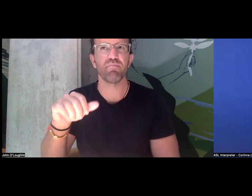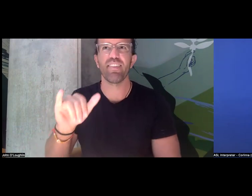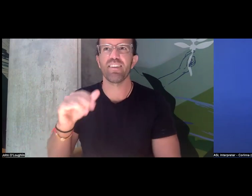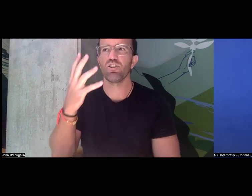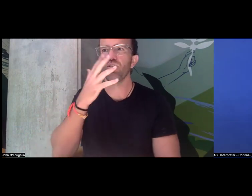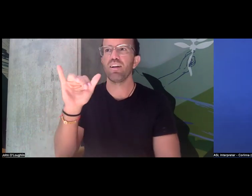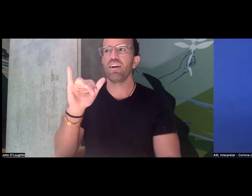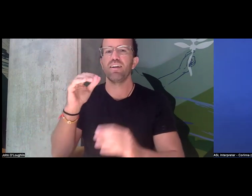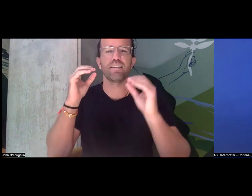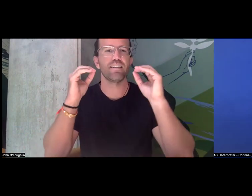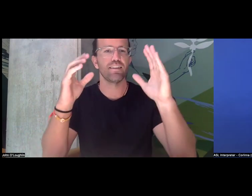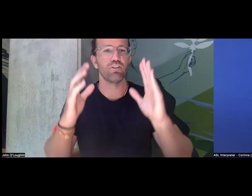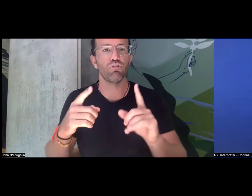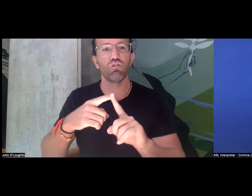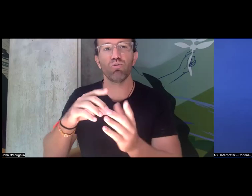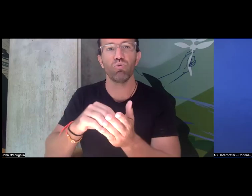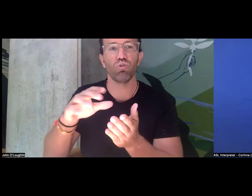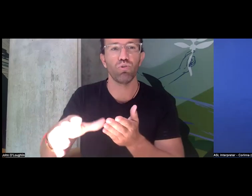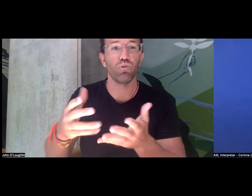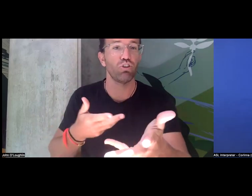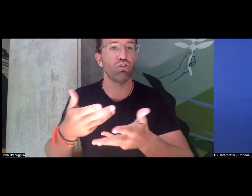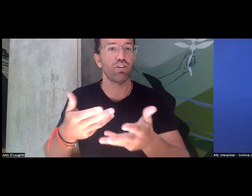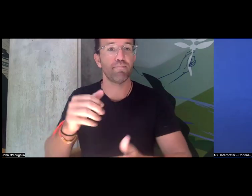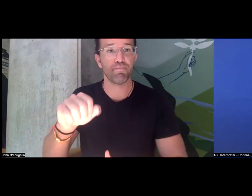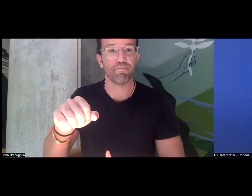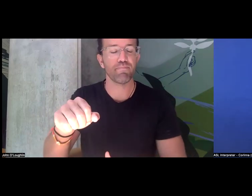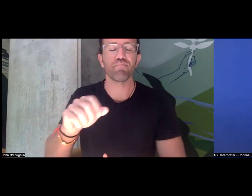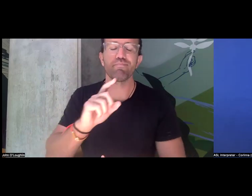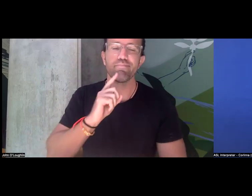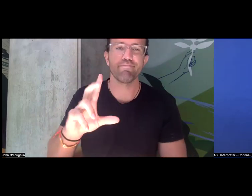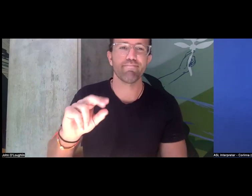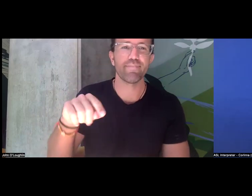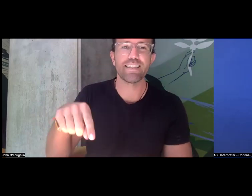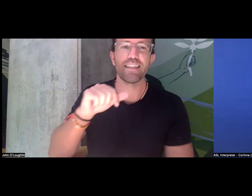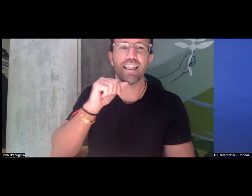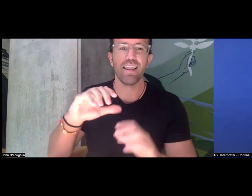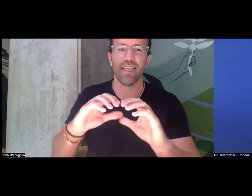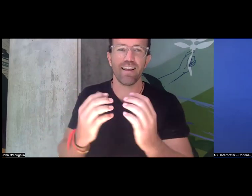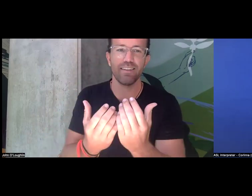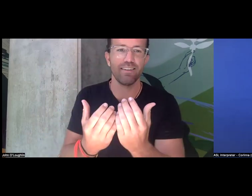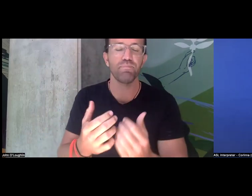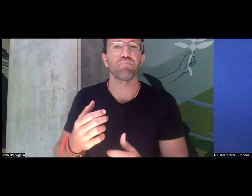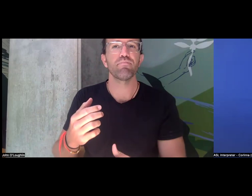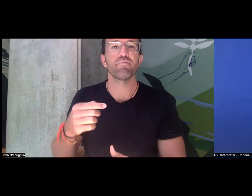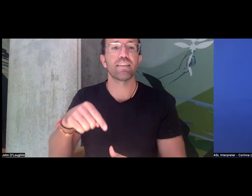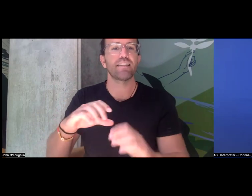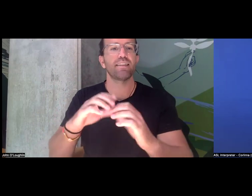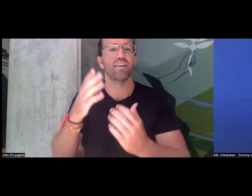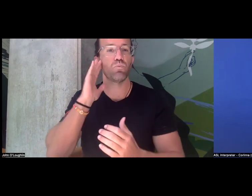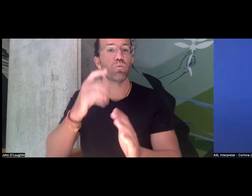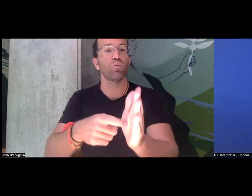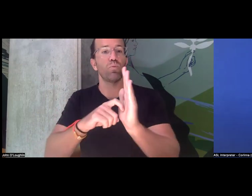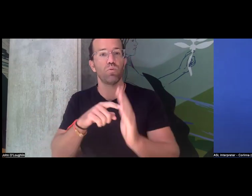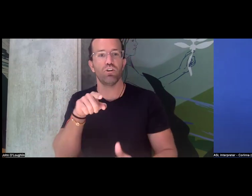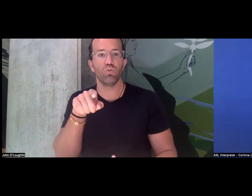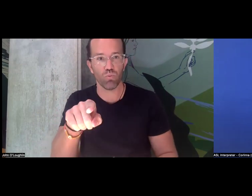you will complete the assignments. And that may look like there are some, not too much teacher